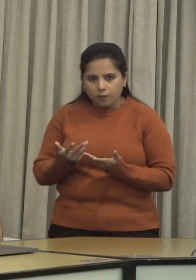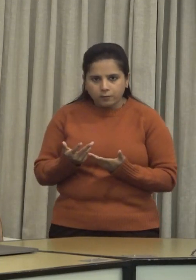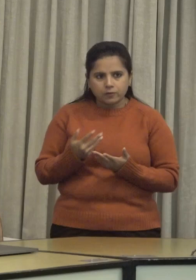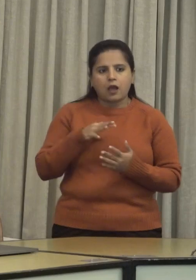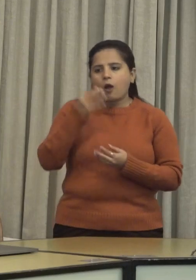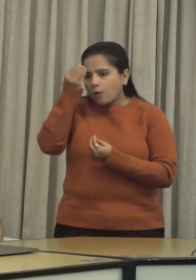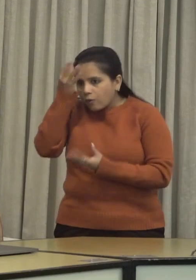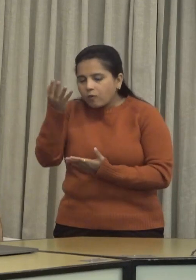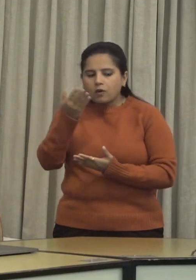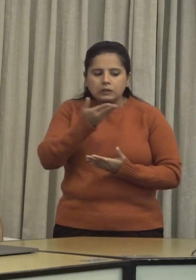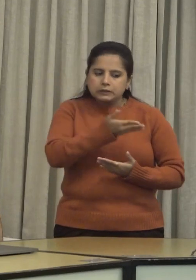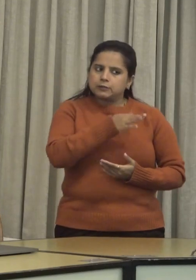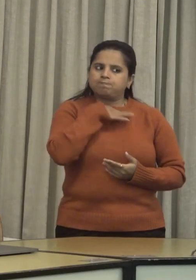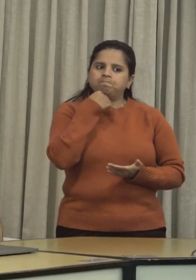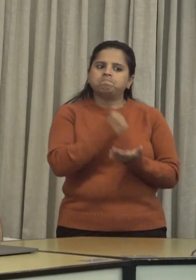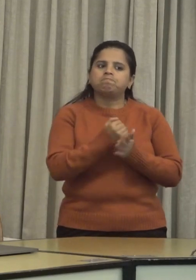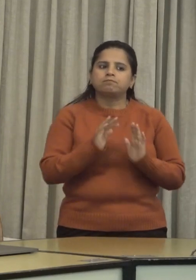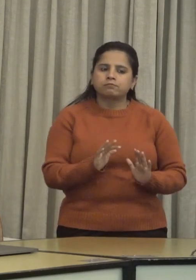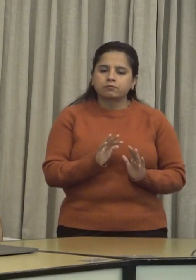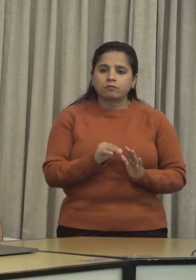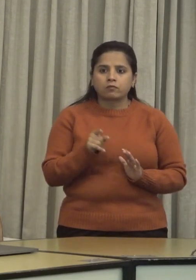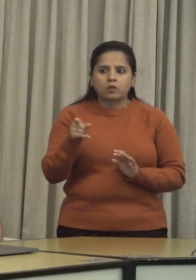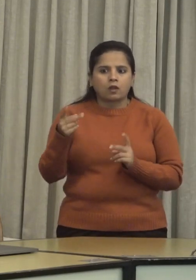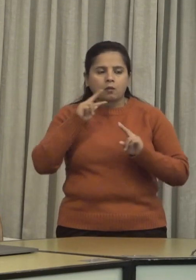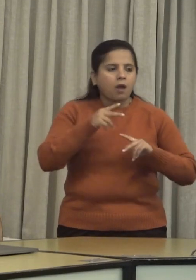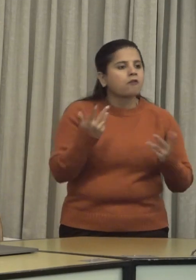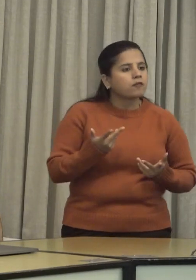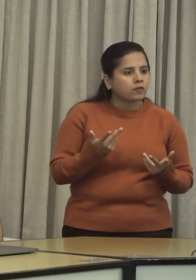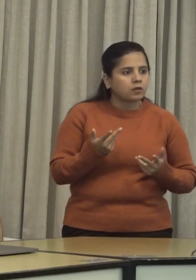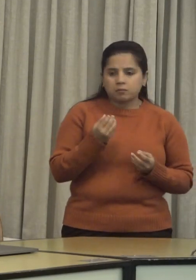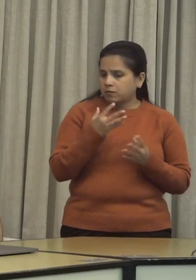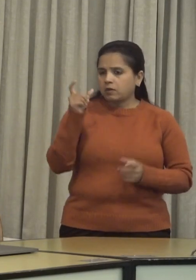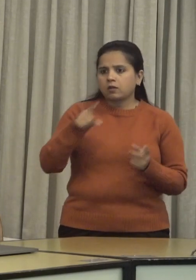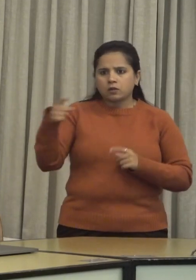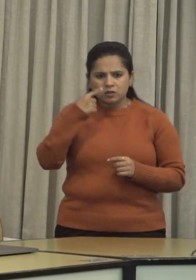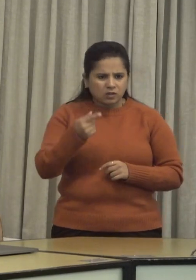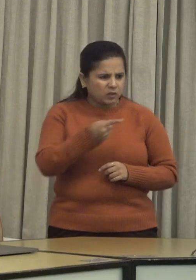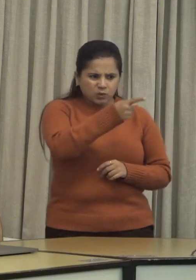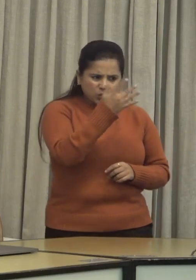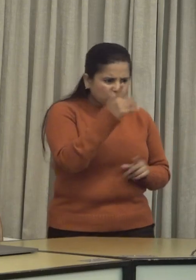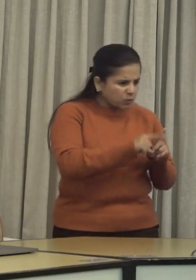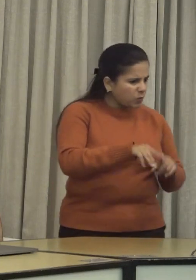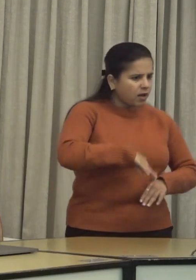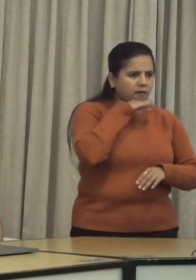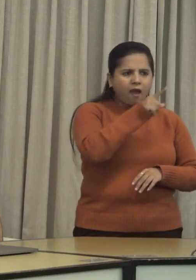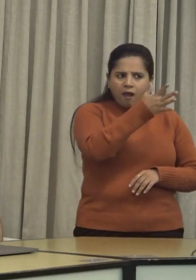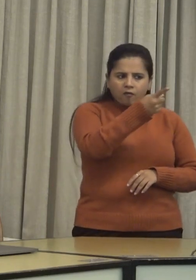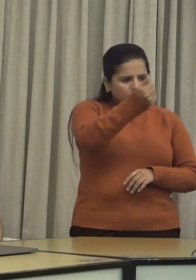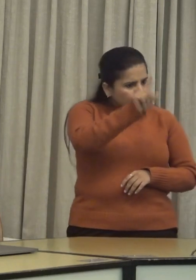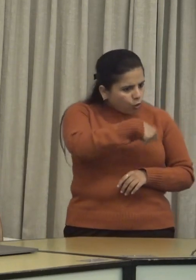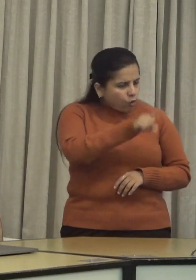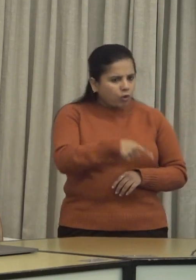I communicate with them? And what is their reaction? Many of them would say, you did not do enough to save